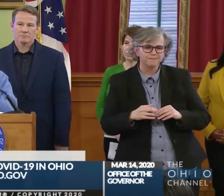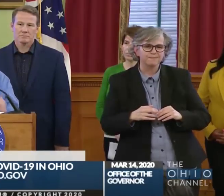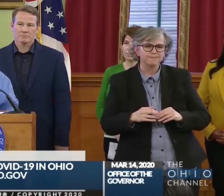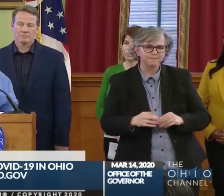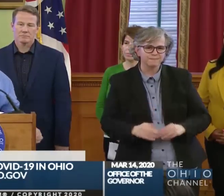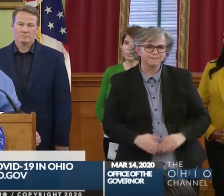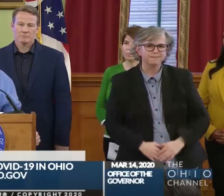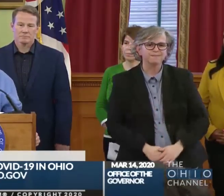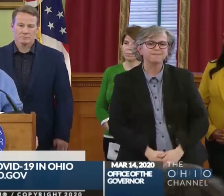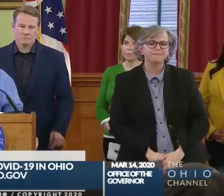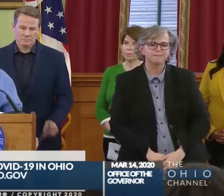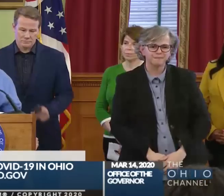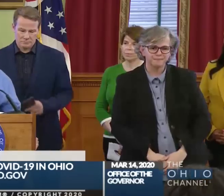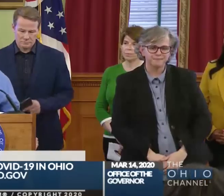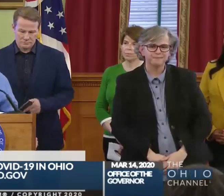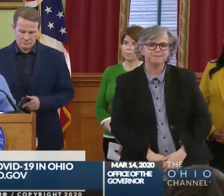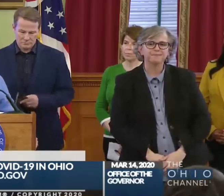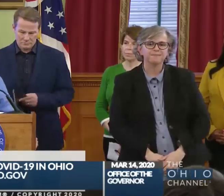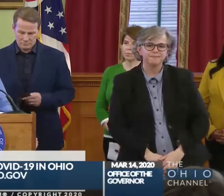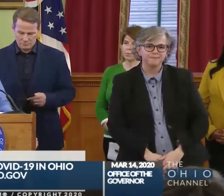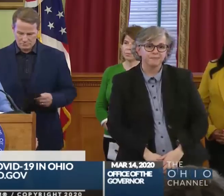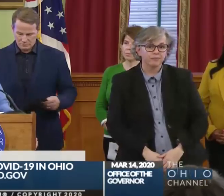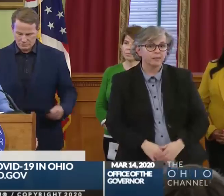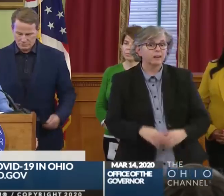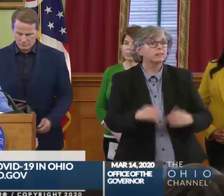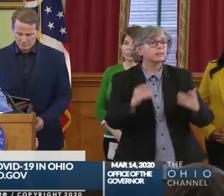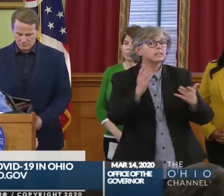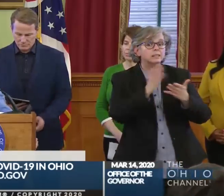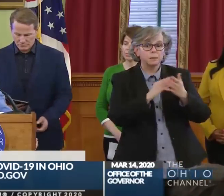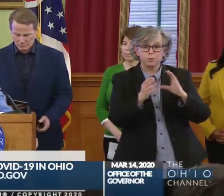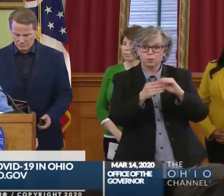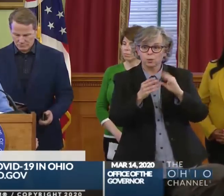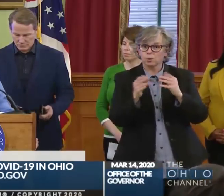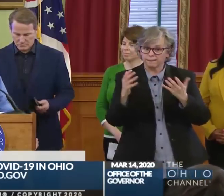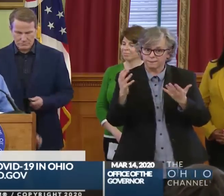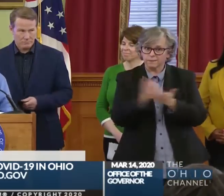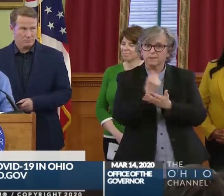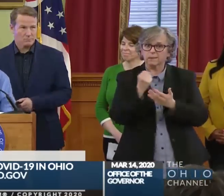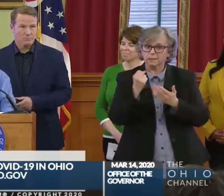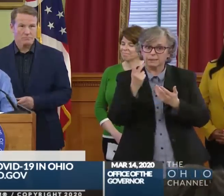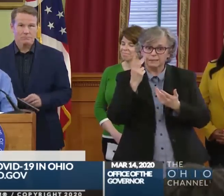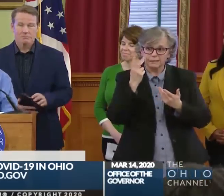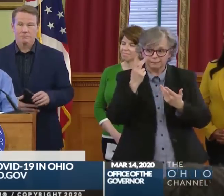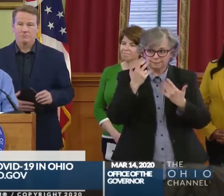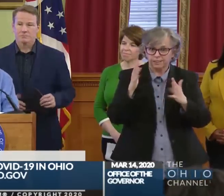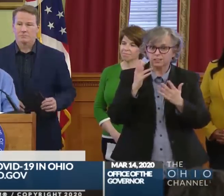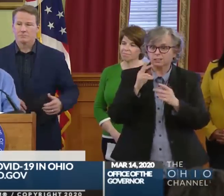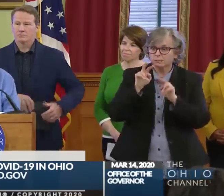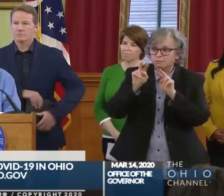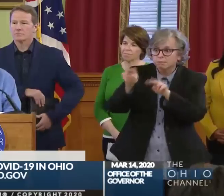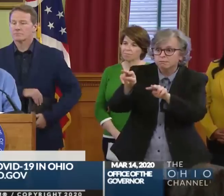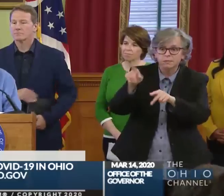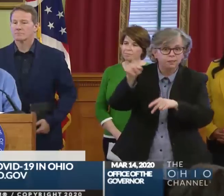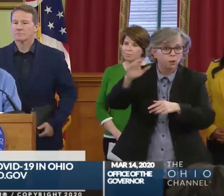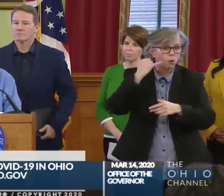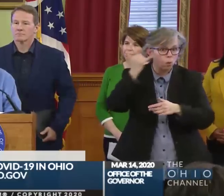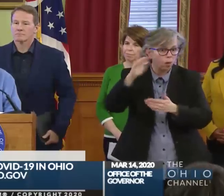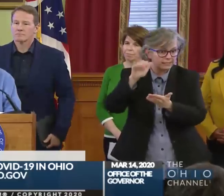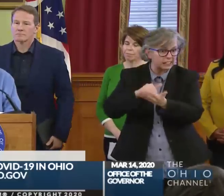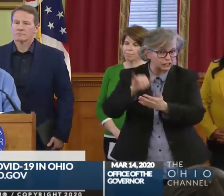We talked about, and some of you had the opportunity to see the call center, and as I told you after I saw